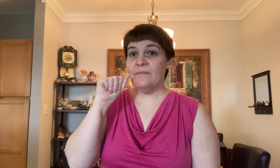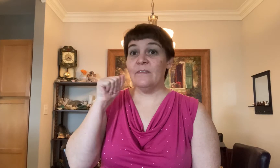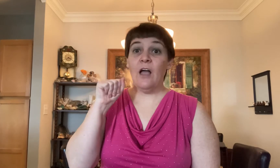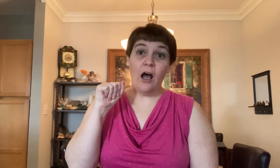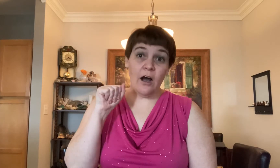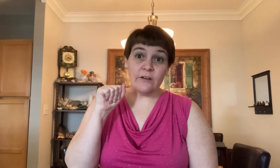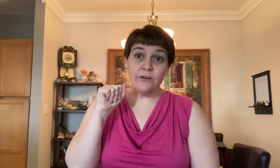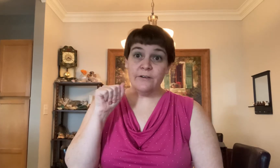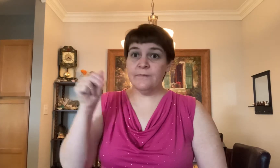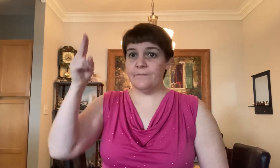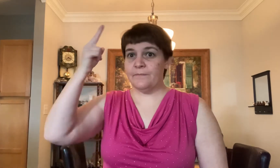uncle,